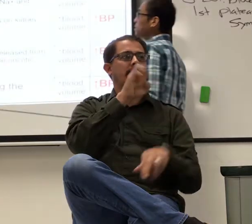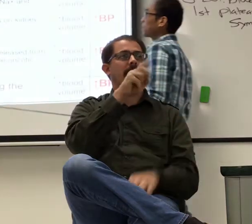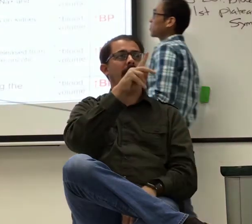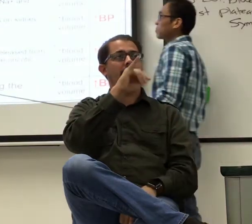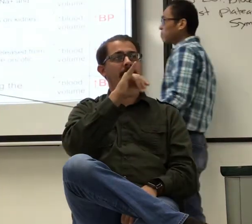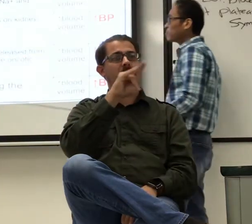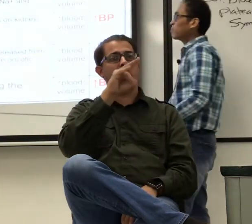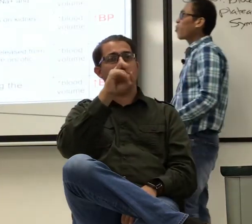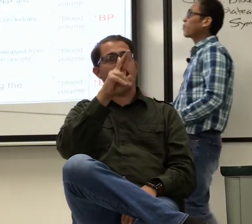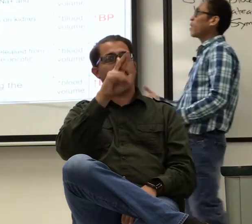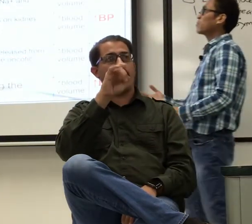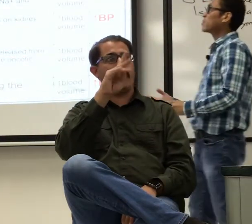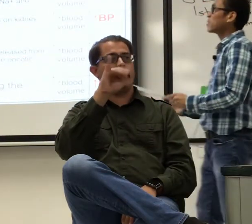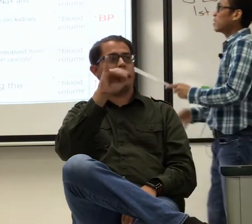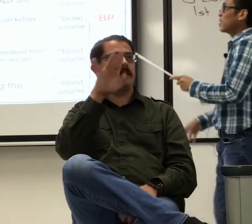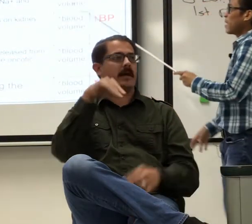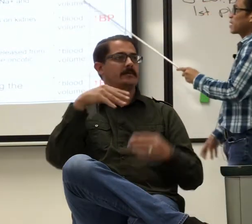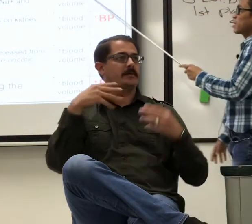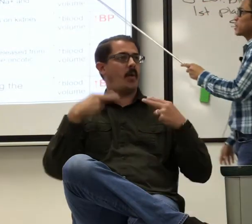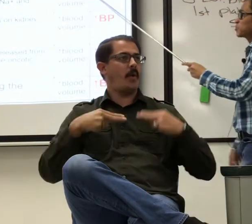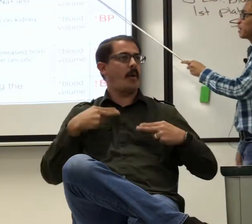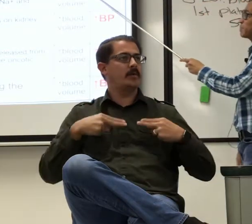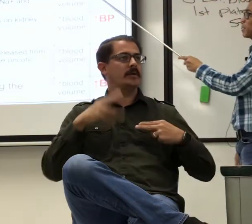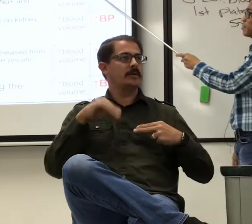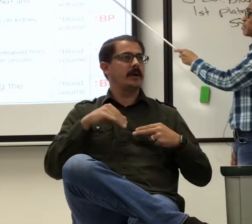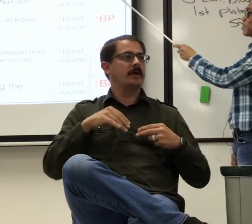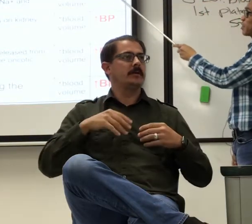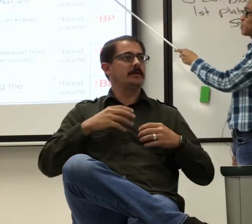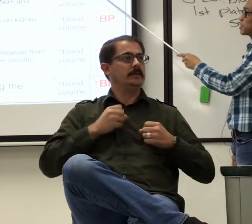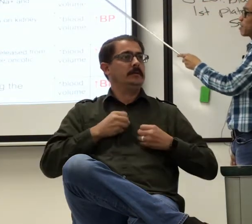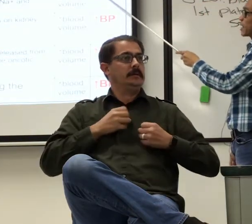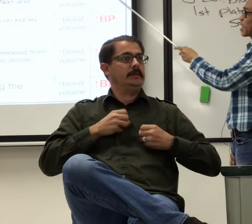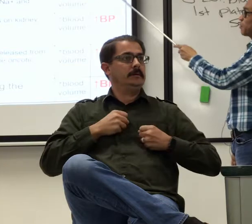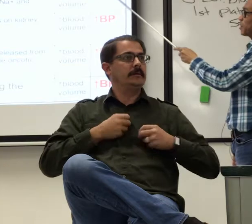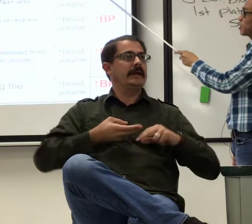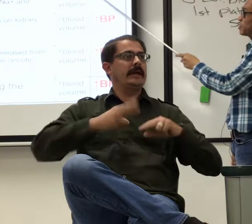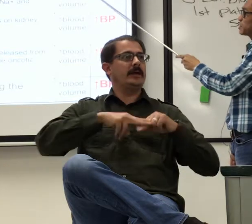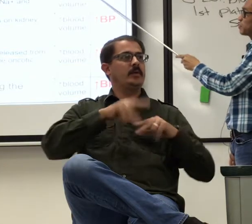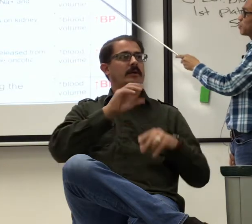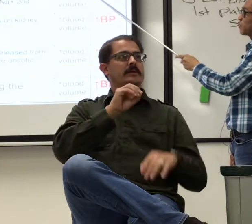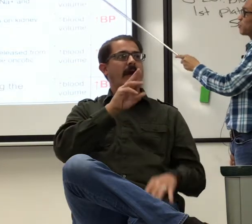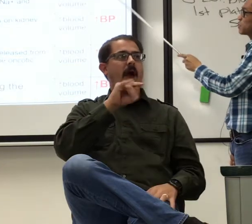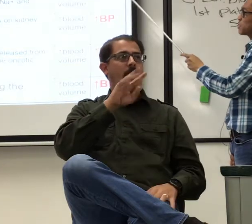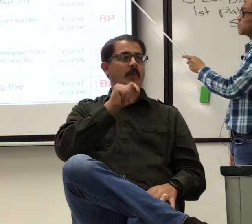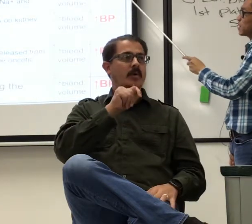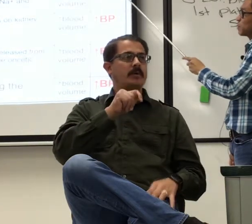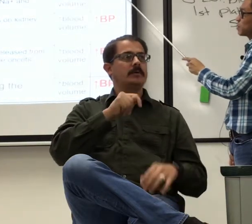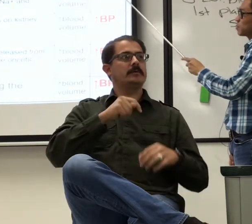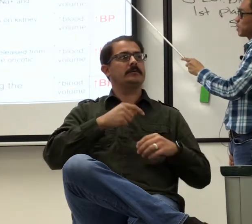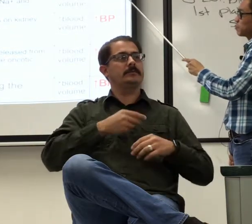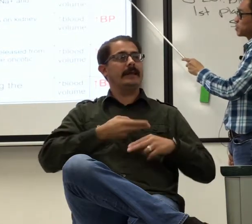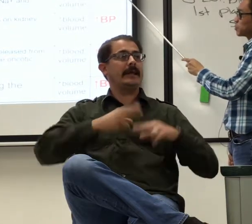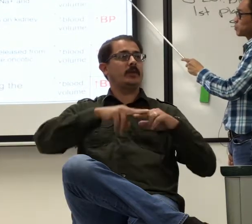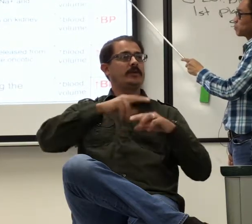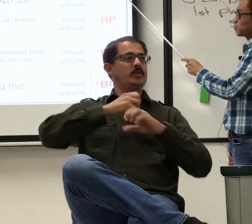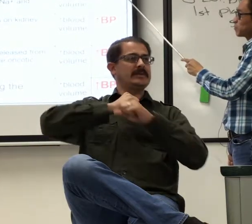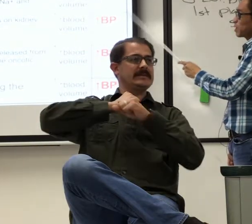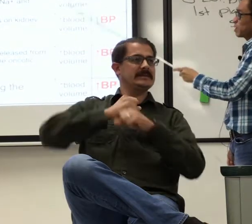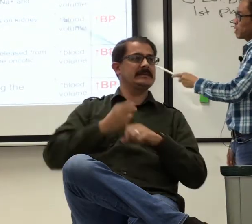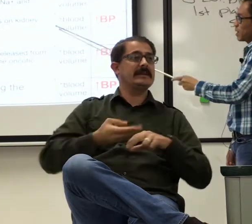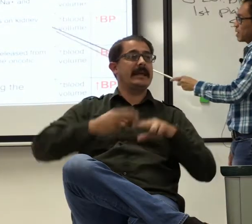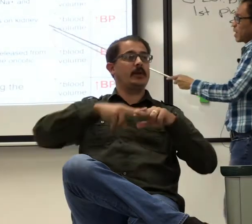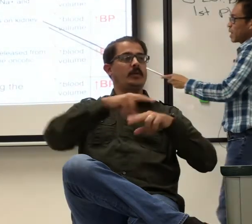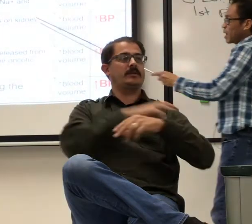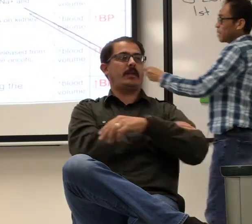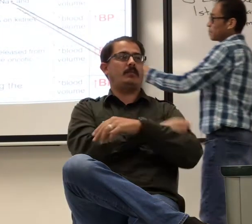are considered hormones that can get your blood pumping, increase cardiac output, increase peripheral resistance, increase blood pressure.